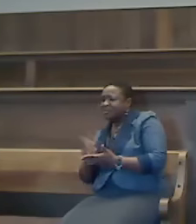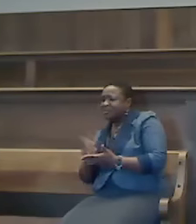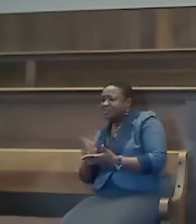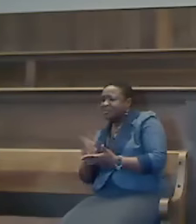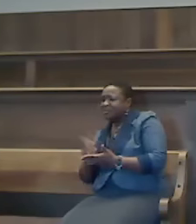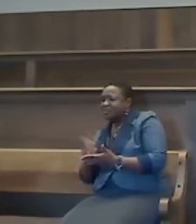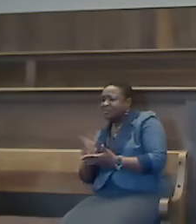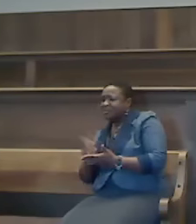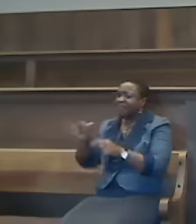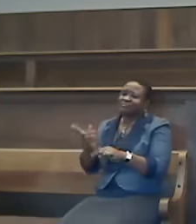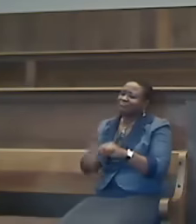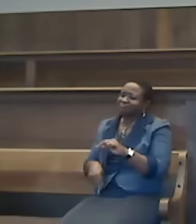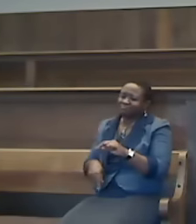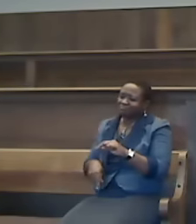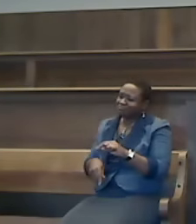some kind of